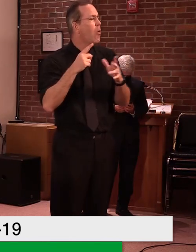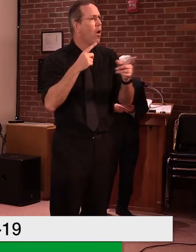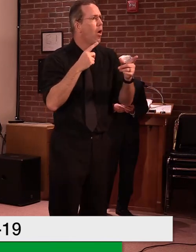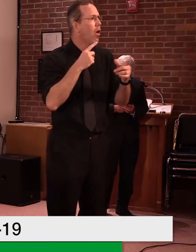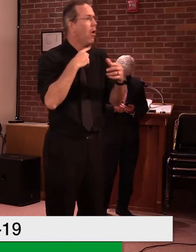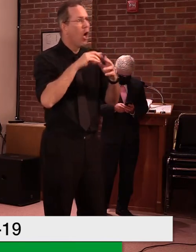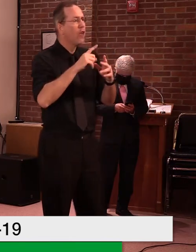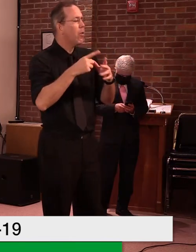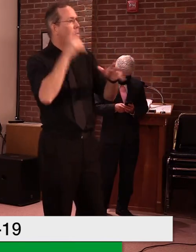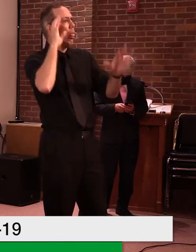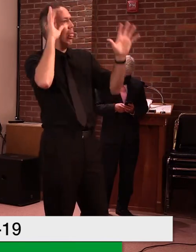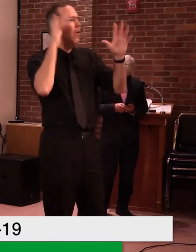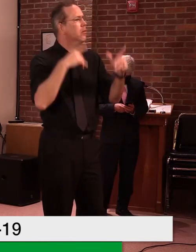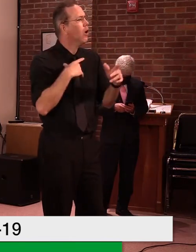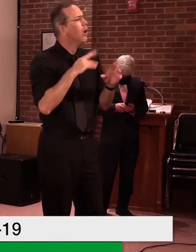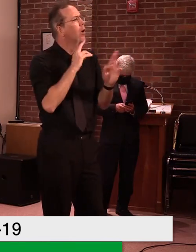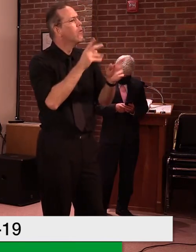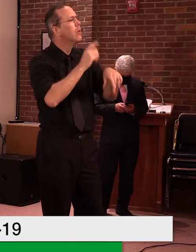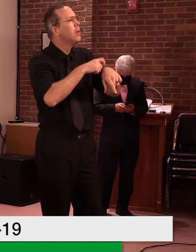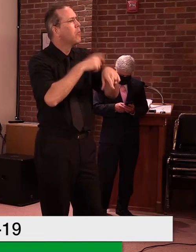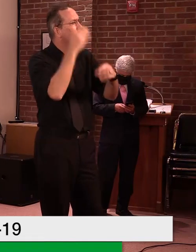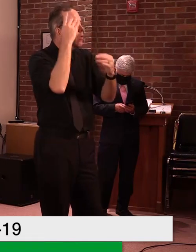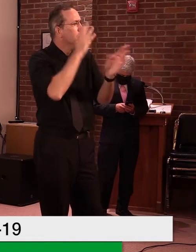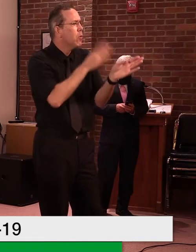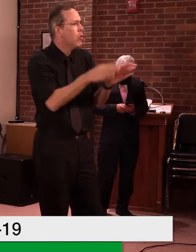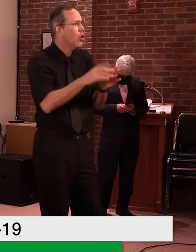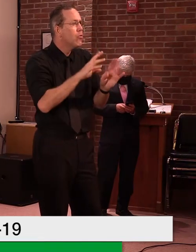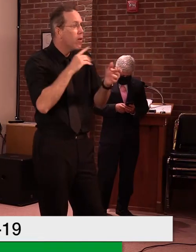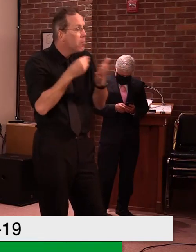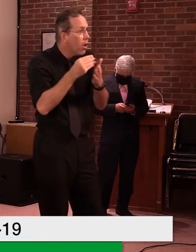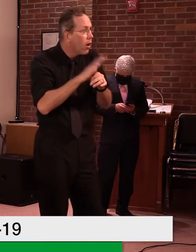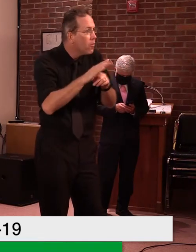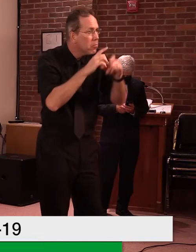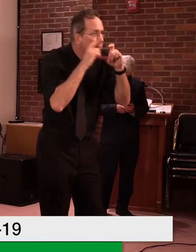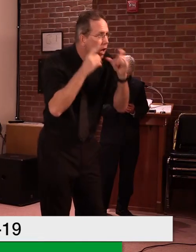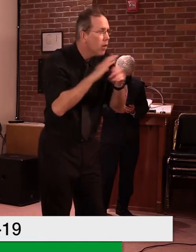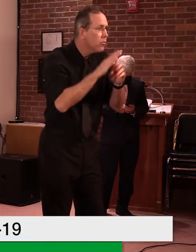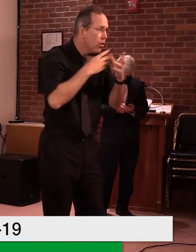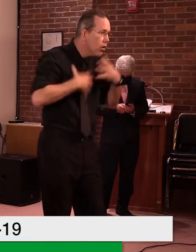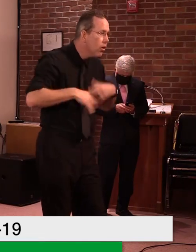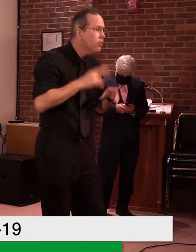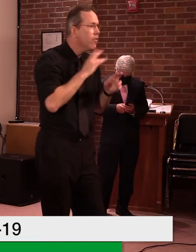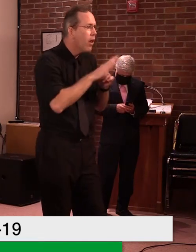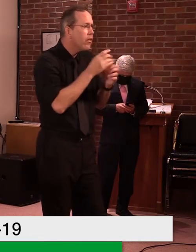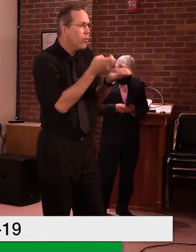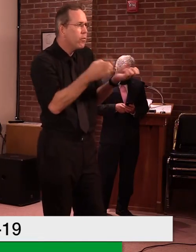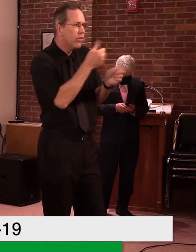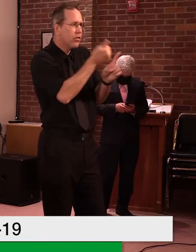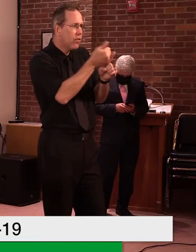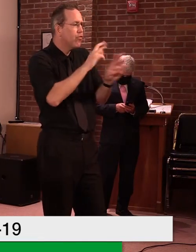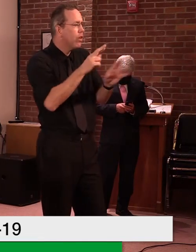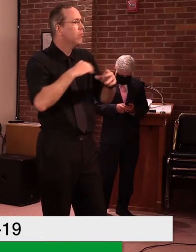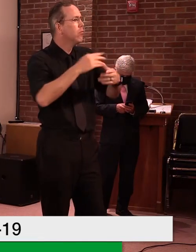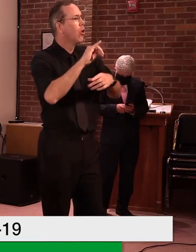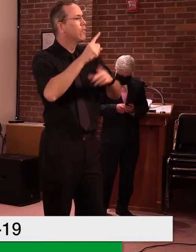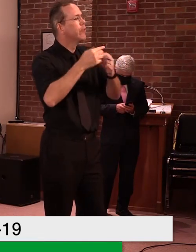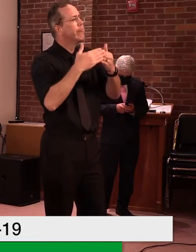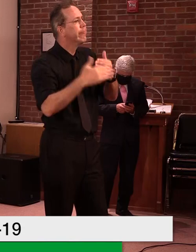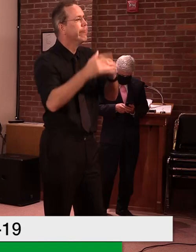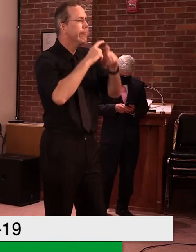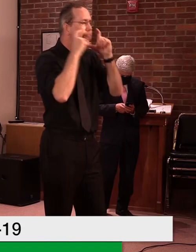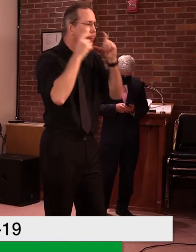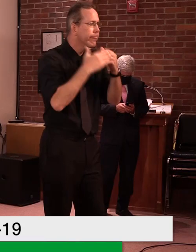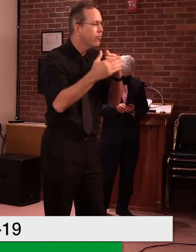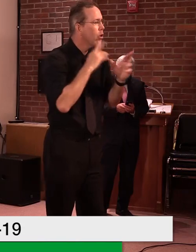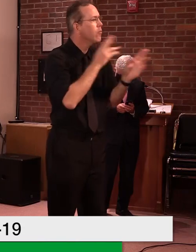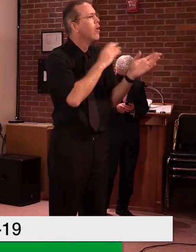and prepare just in case this does come to our borders. Again, this is just happening. What